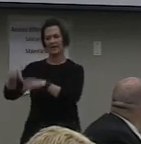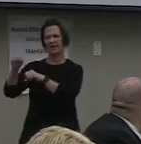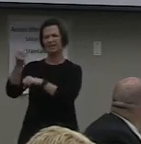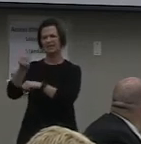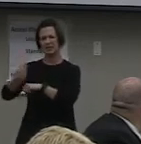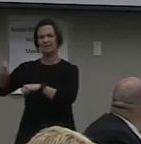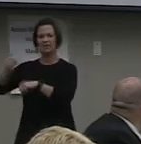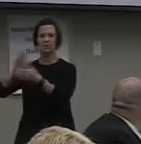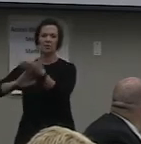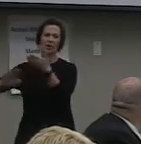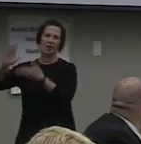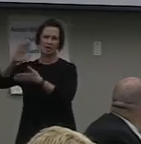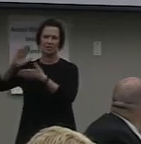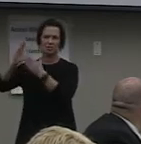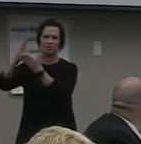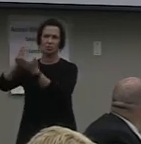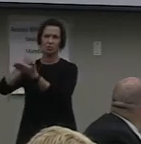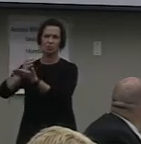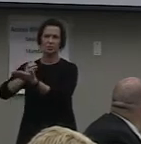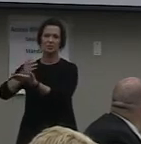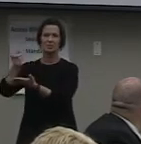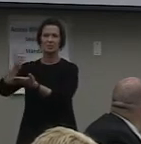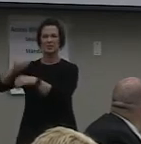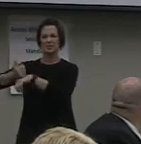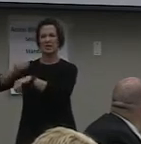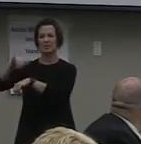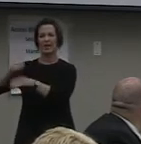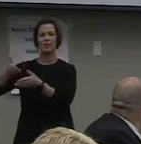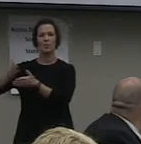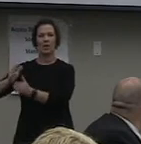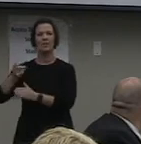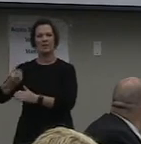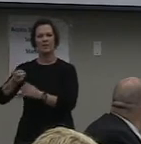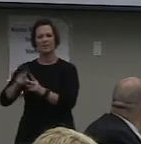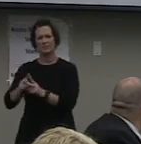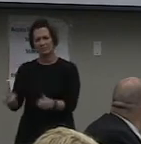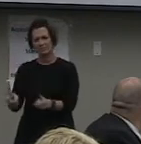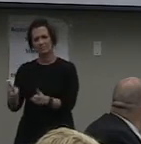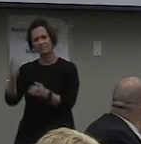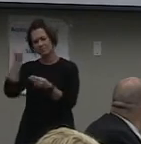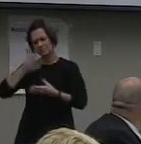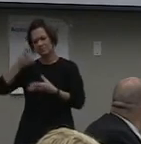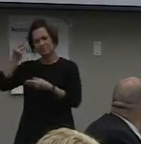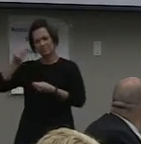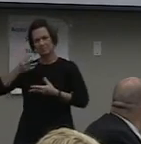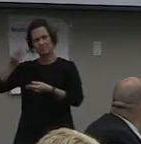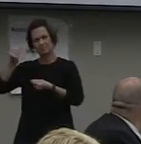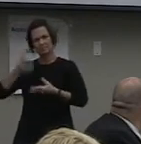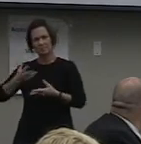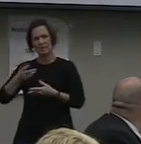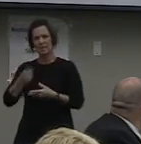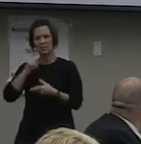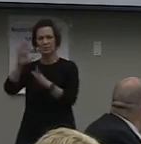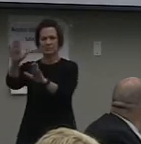are set up in this way, and I have to say they are extremely informative. And it is a fantastic way of learning,